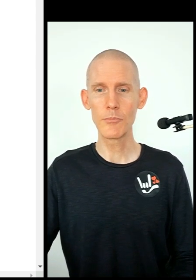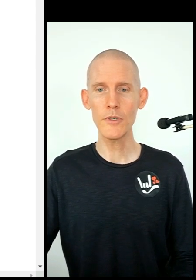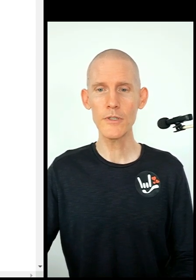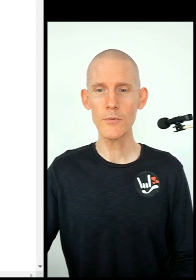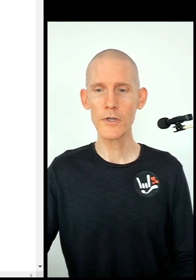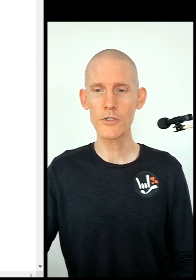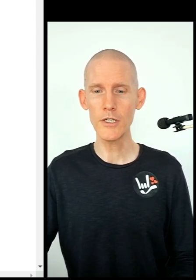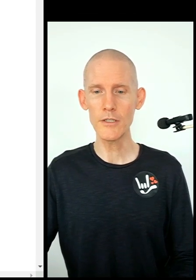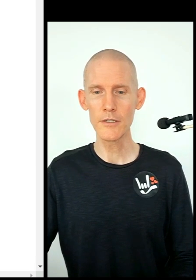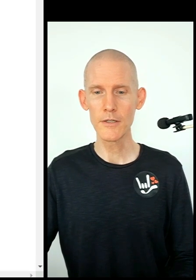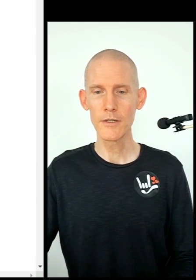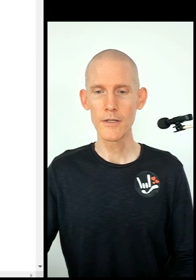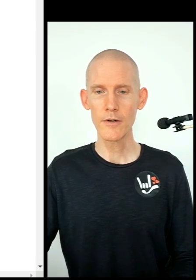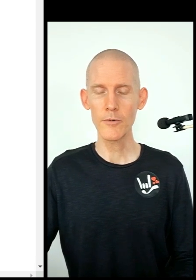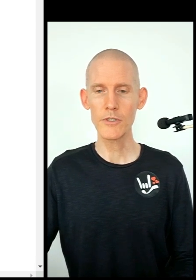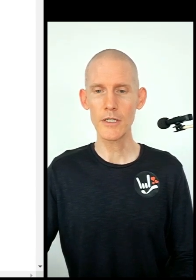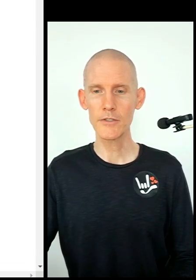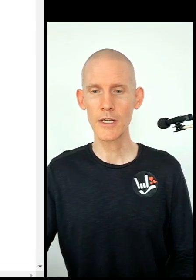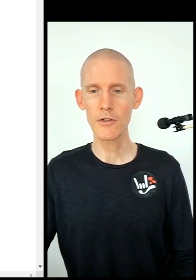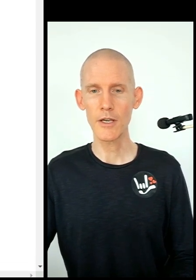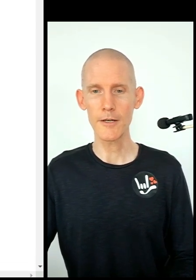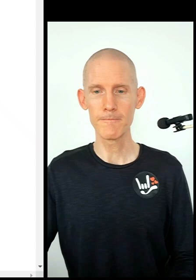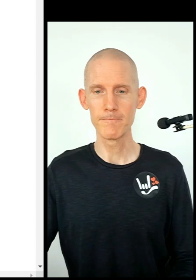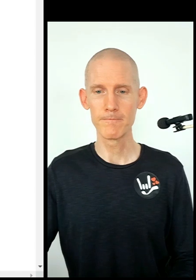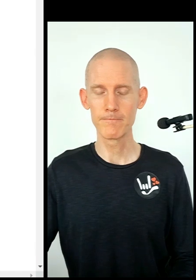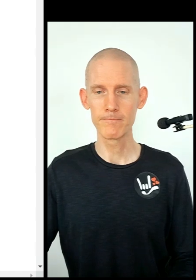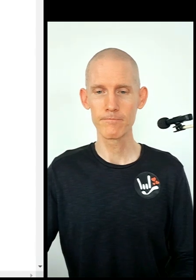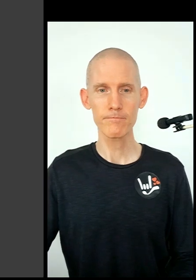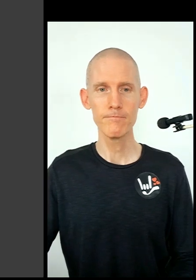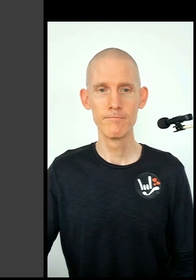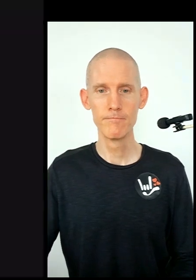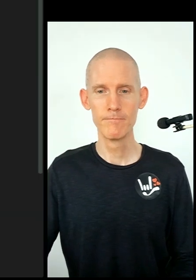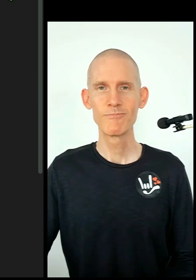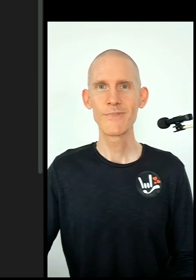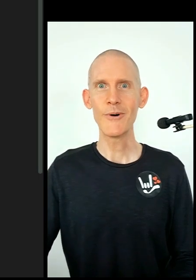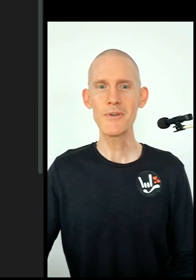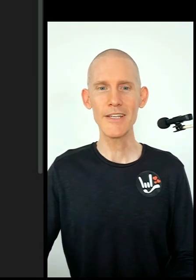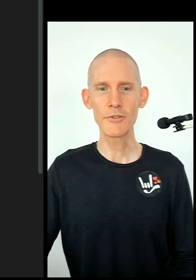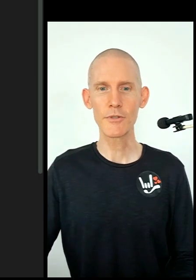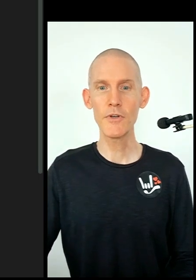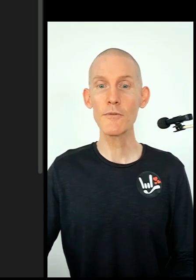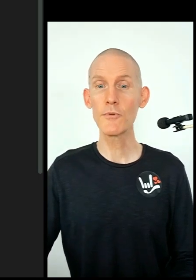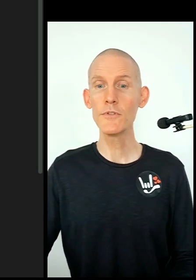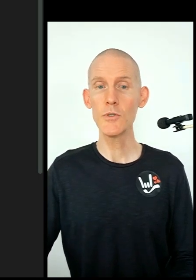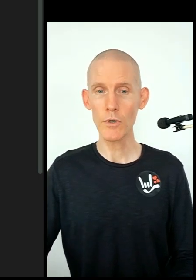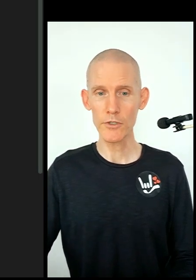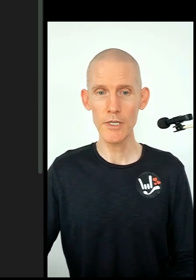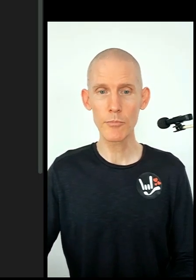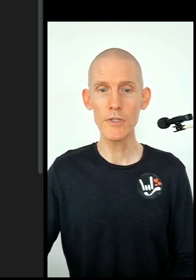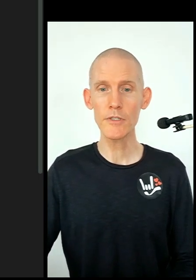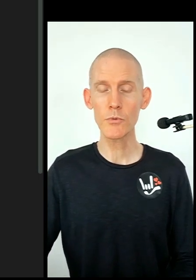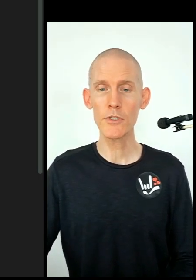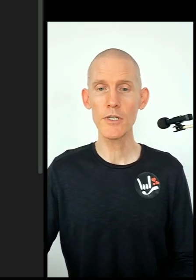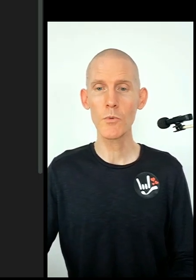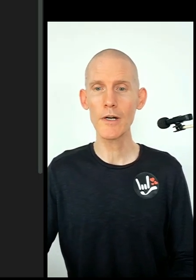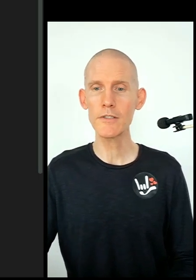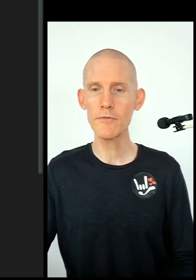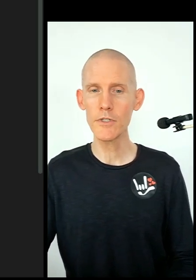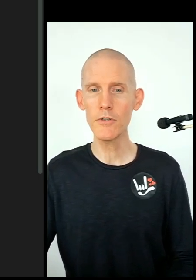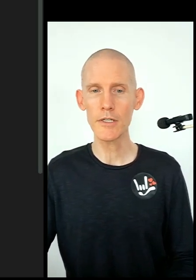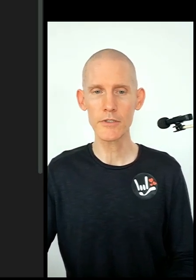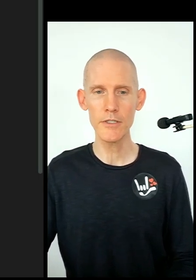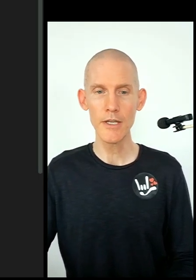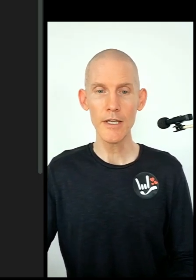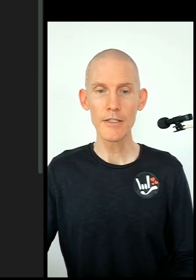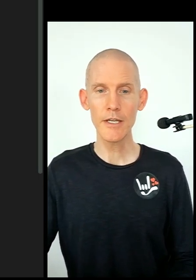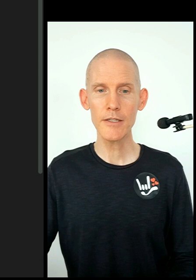is you print the worksheet. Let me see. Let's take a look at it. Okay, so it's a finger fluency worksheet. Print this worksheet, watch the